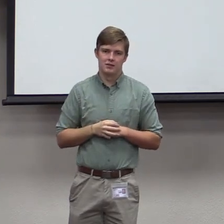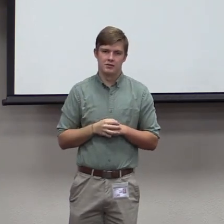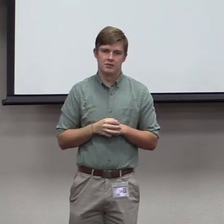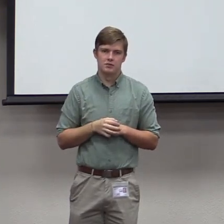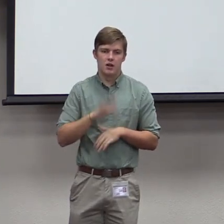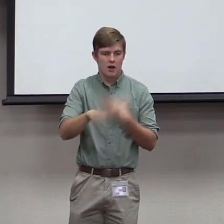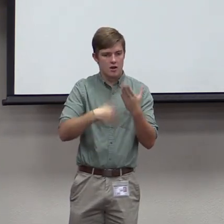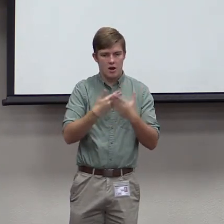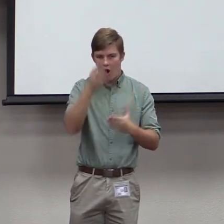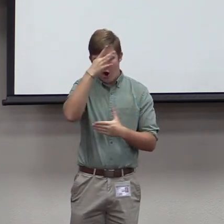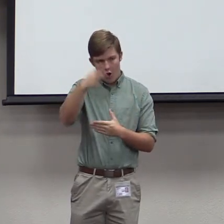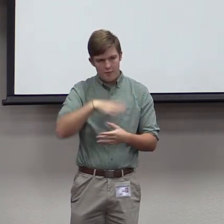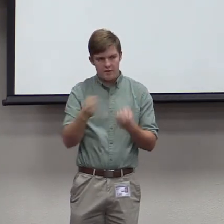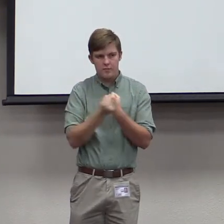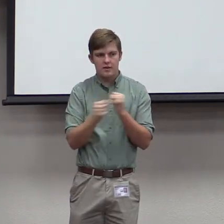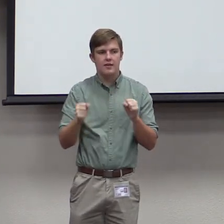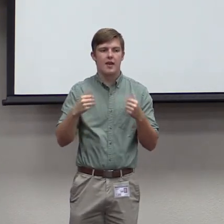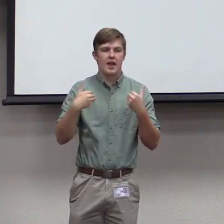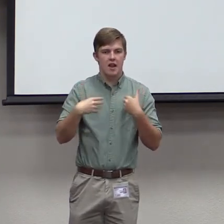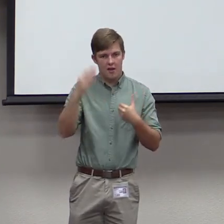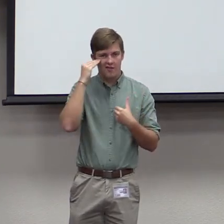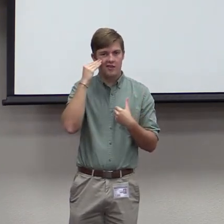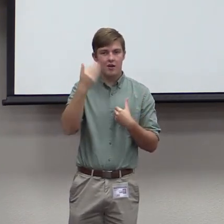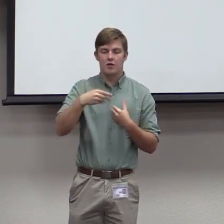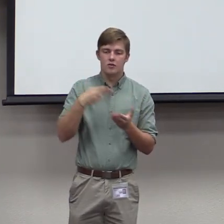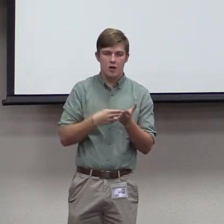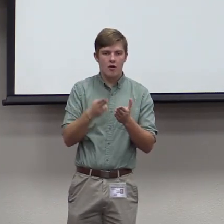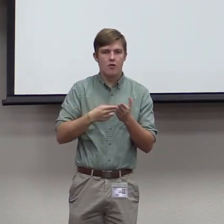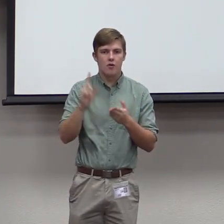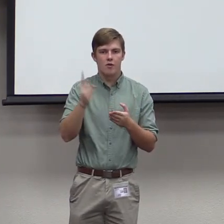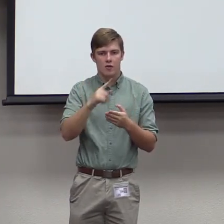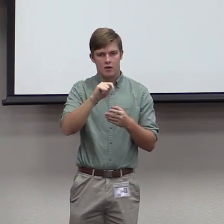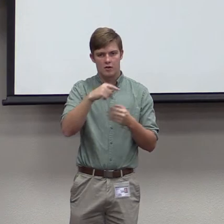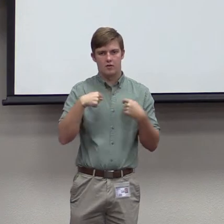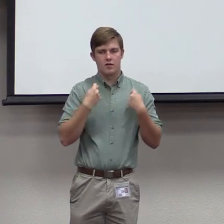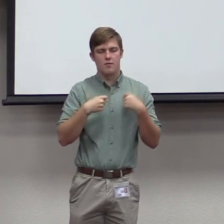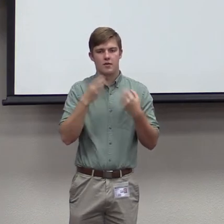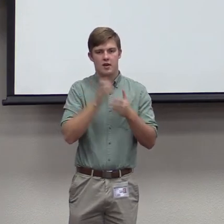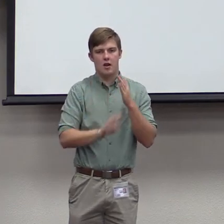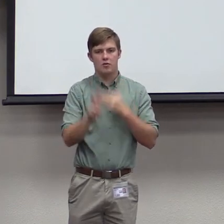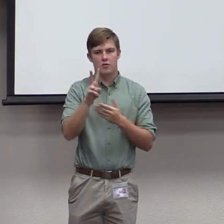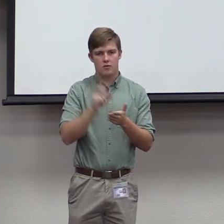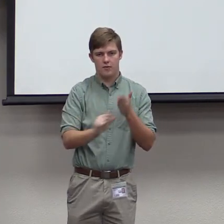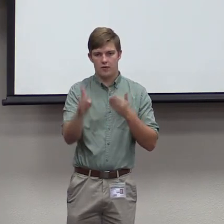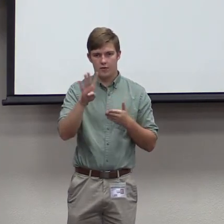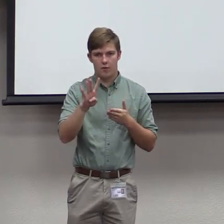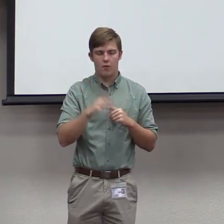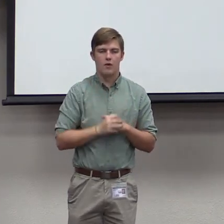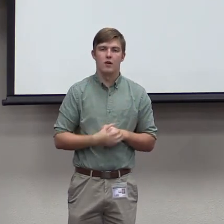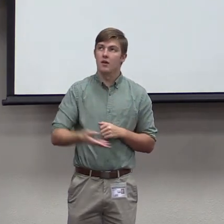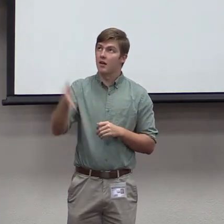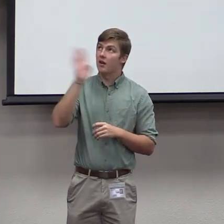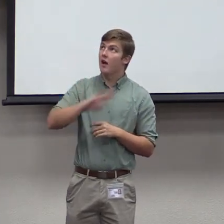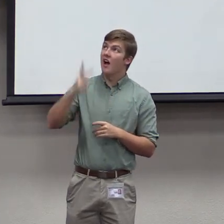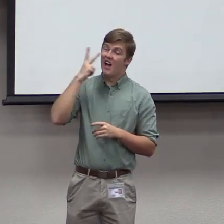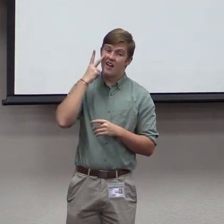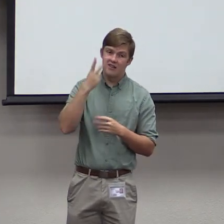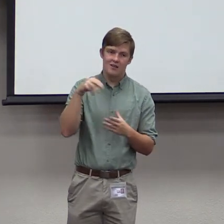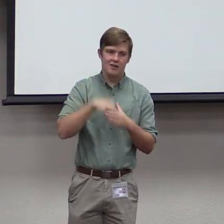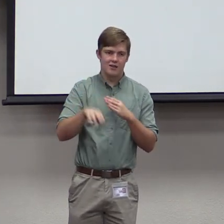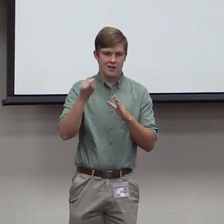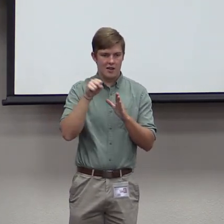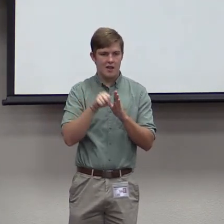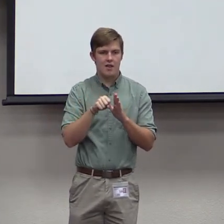all men be saved and come to a knowledge of the truth. 1 Timothy 2 and verse 4. God saw in Saul